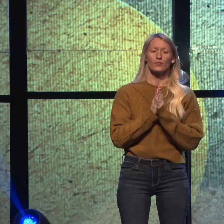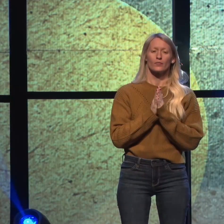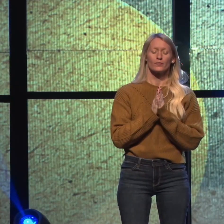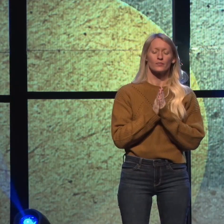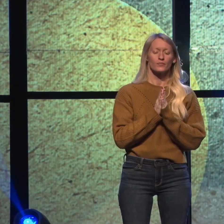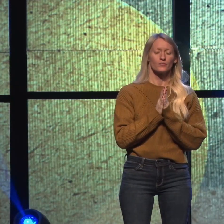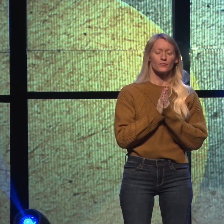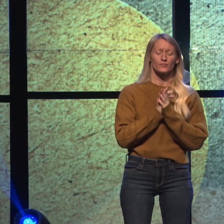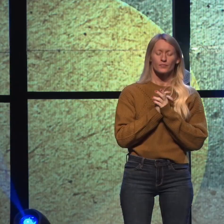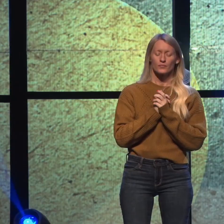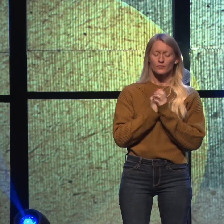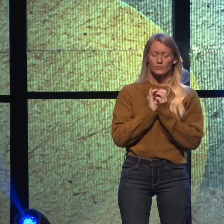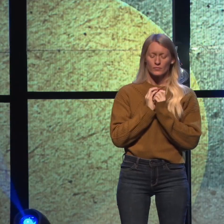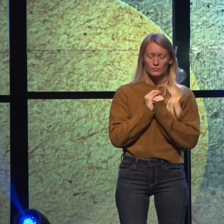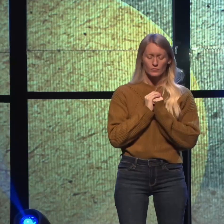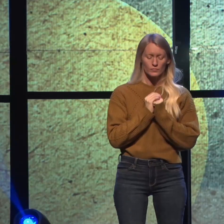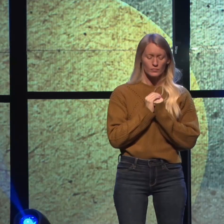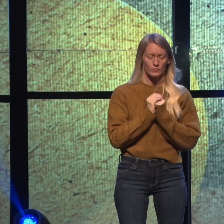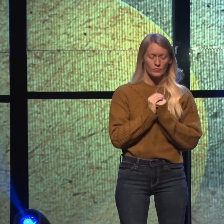reminder.